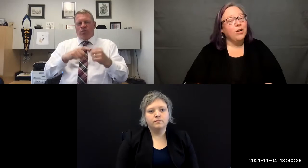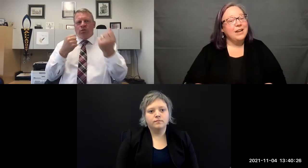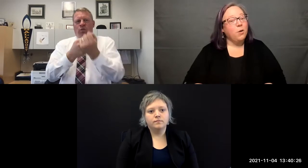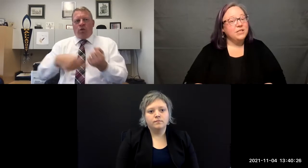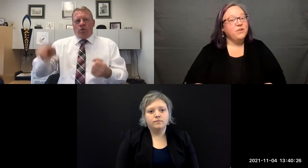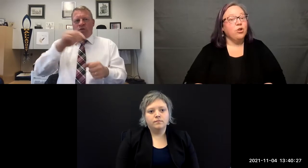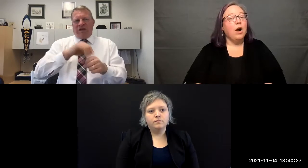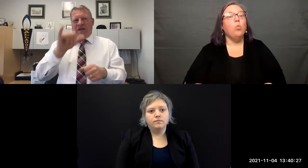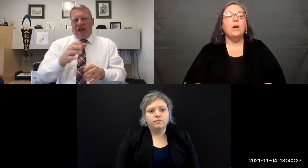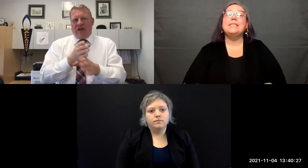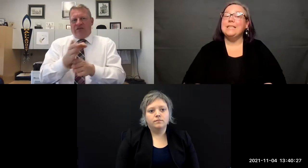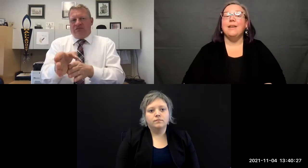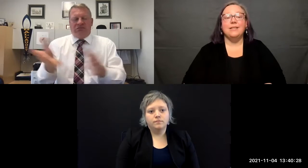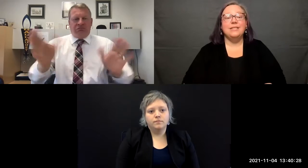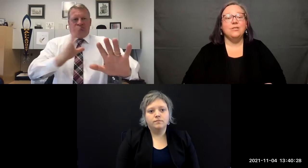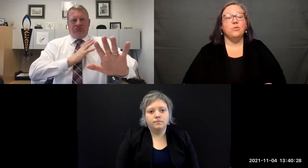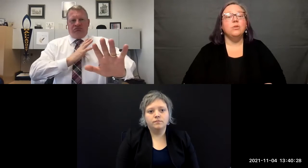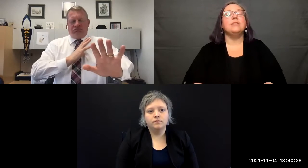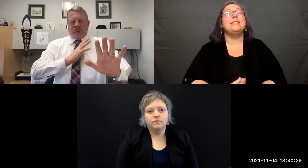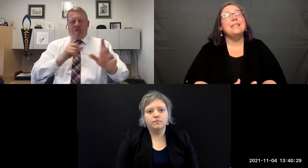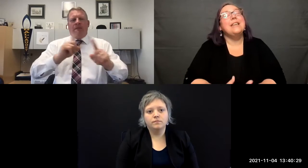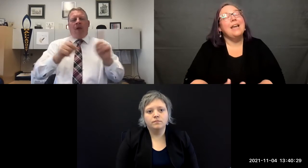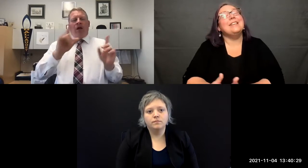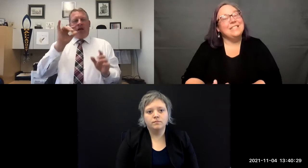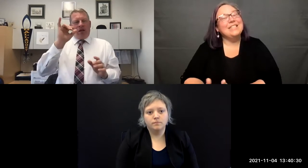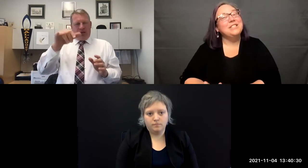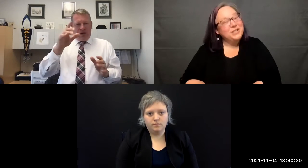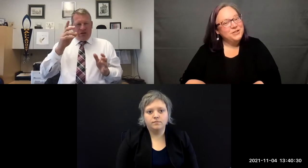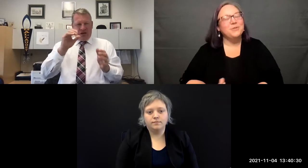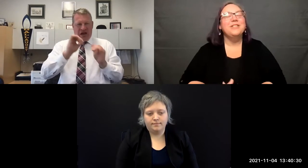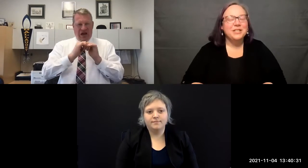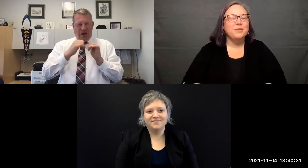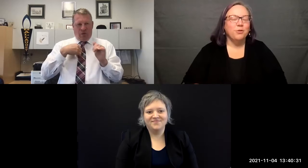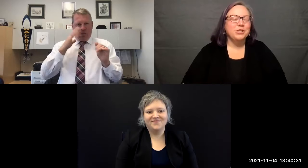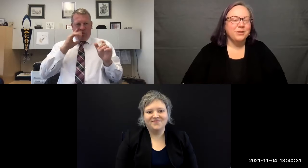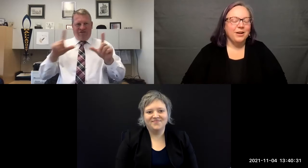can help us figure out what CEASD can do to support you in that arena.